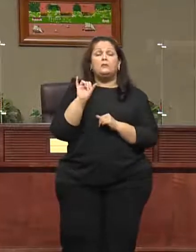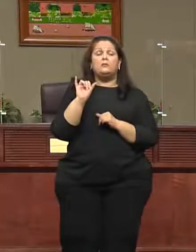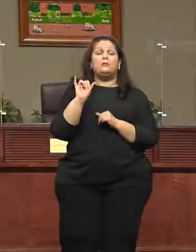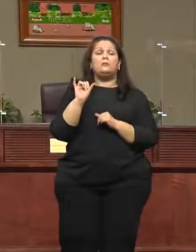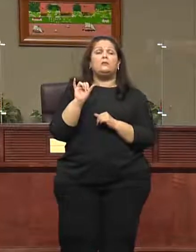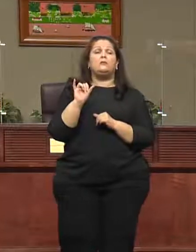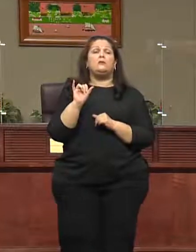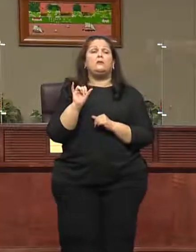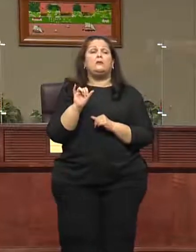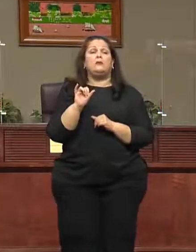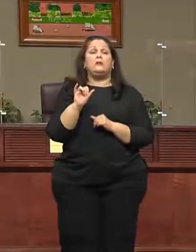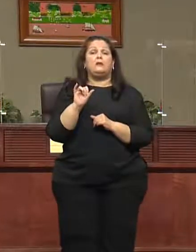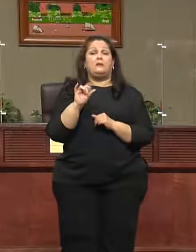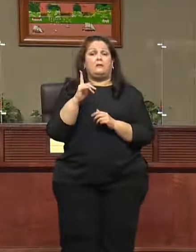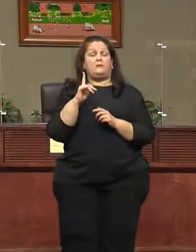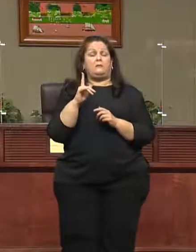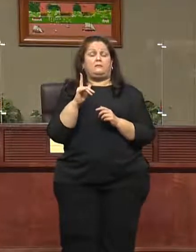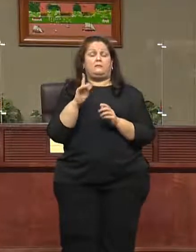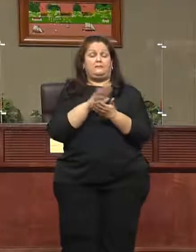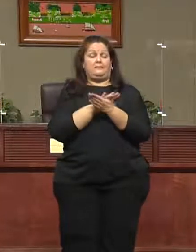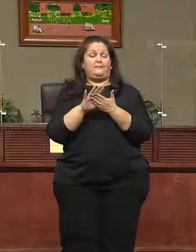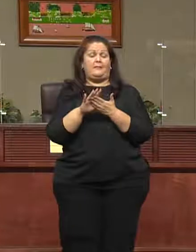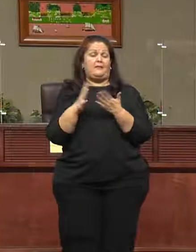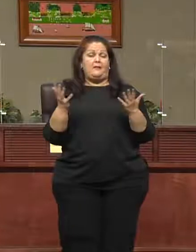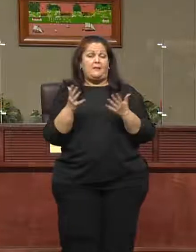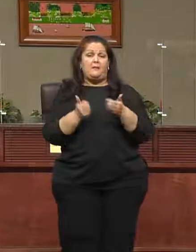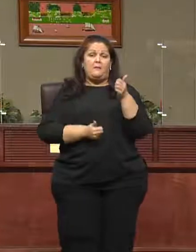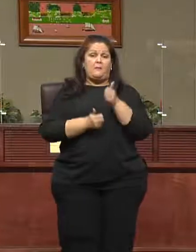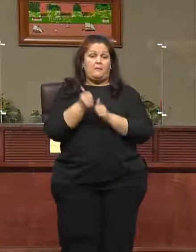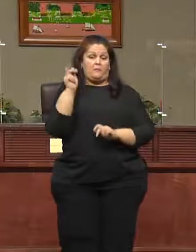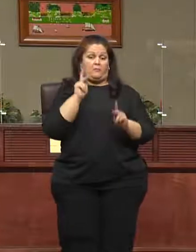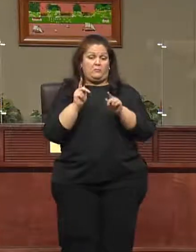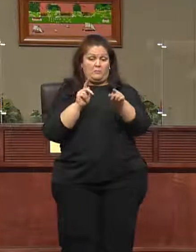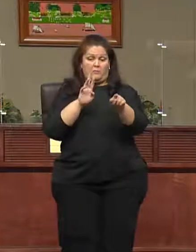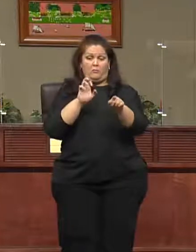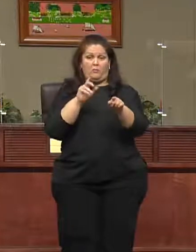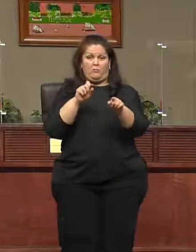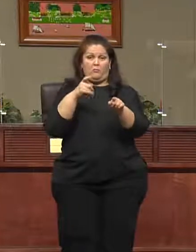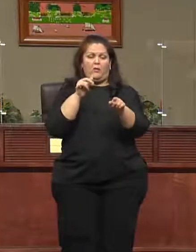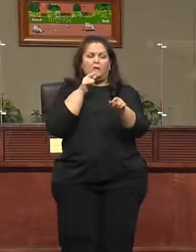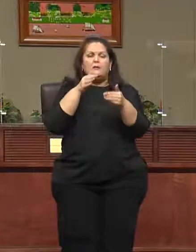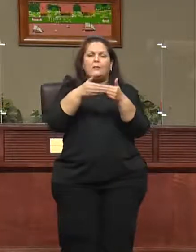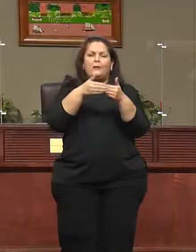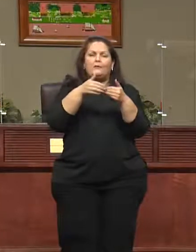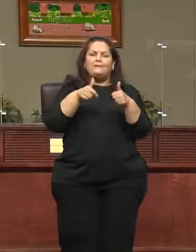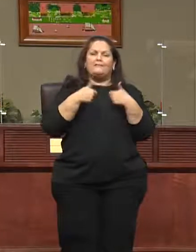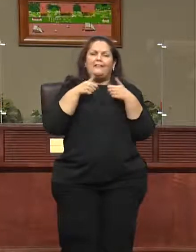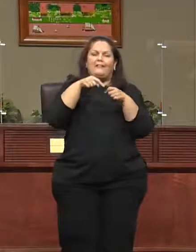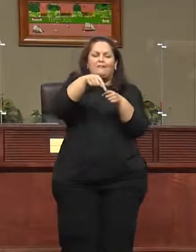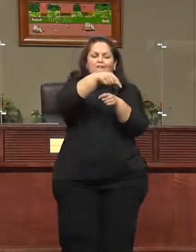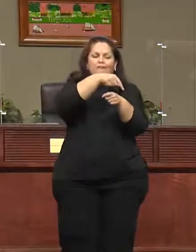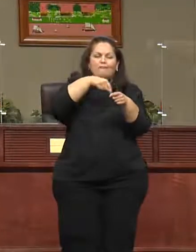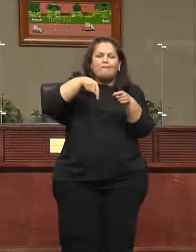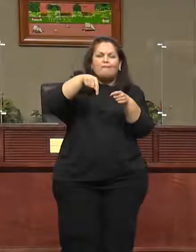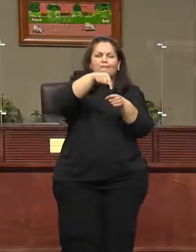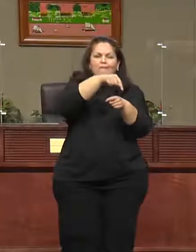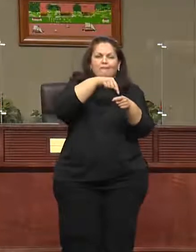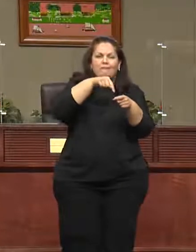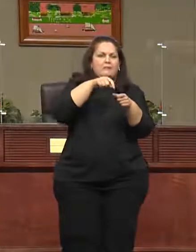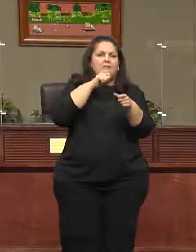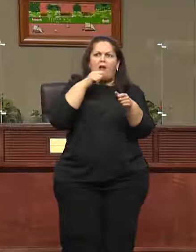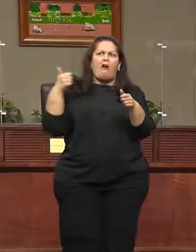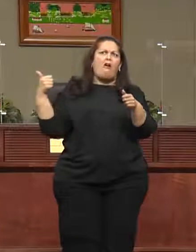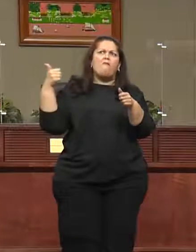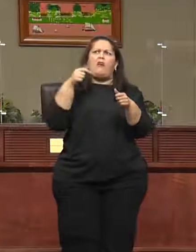encouraging news that the majority of those being served at Barber Park are from the surrounding zip codes of 32822